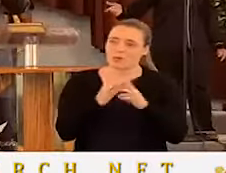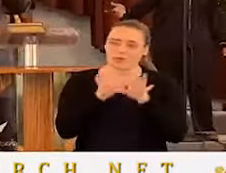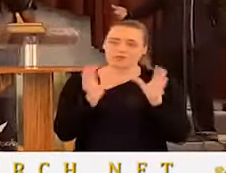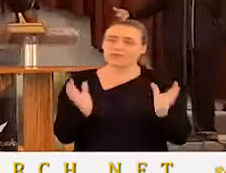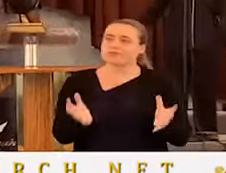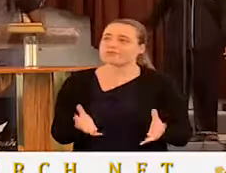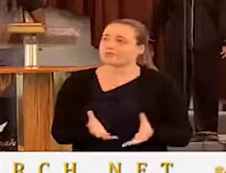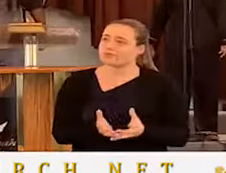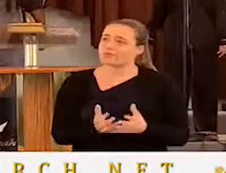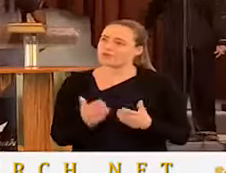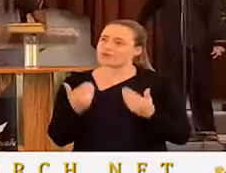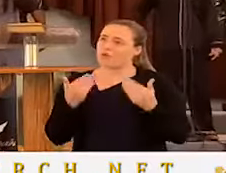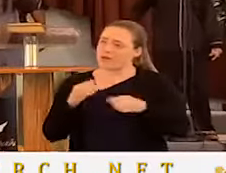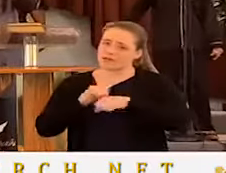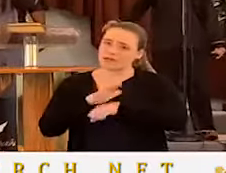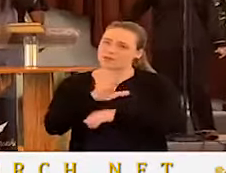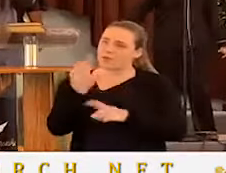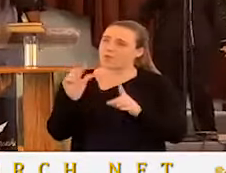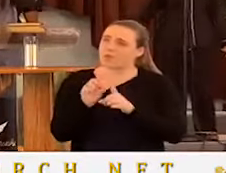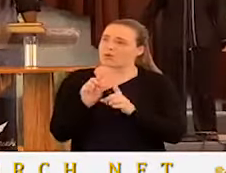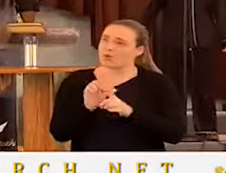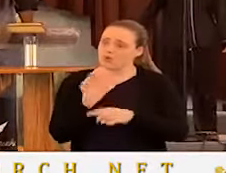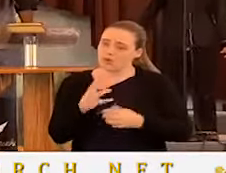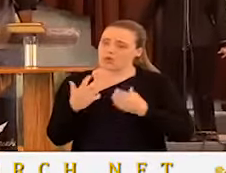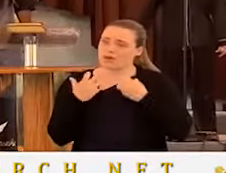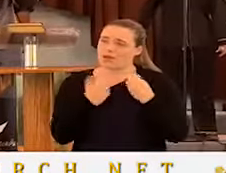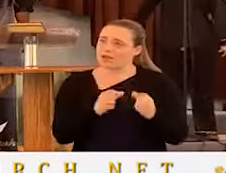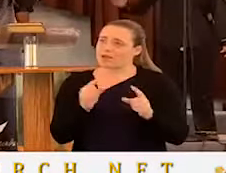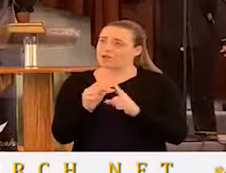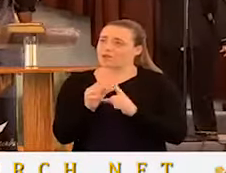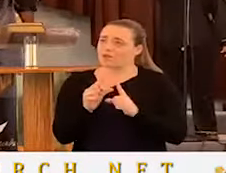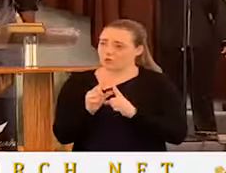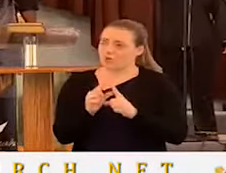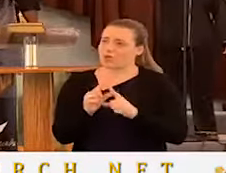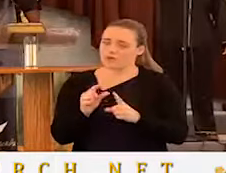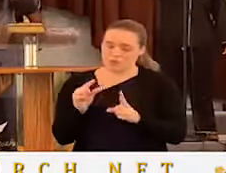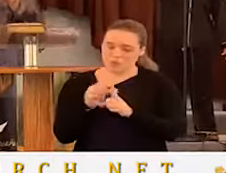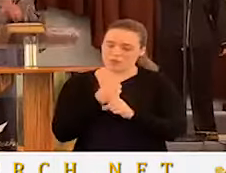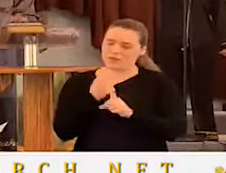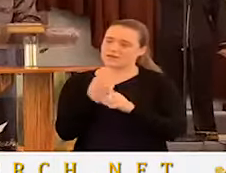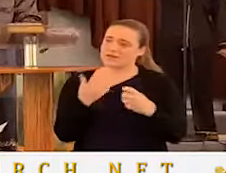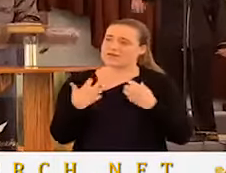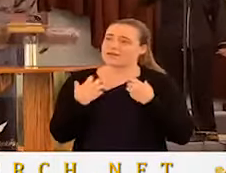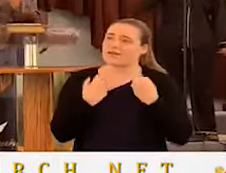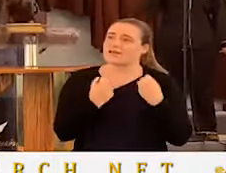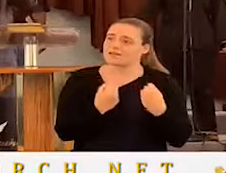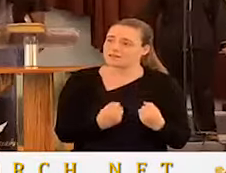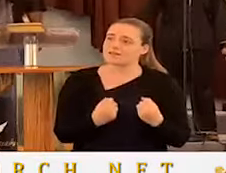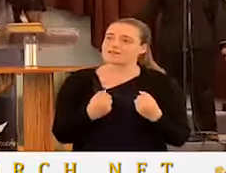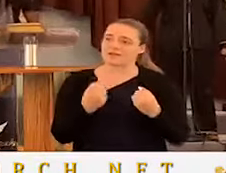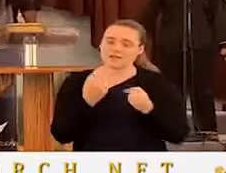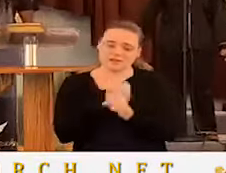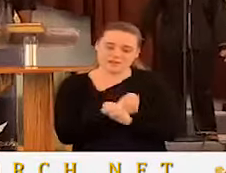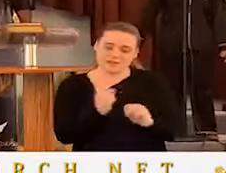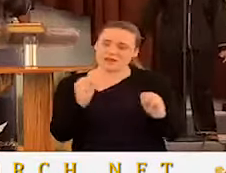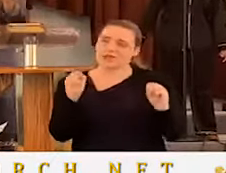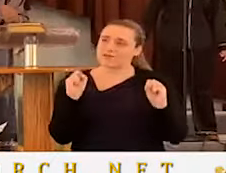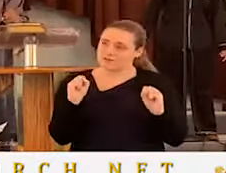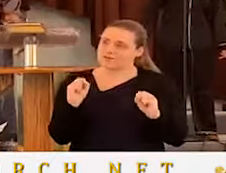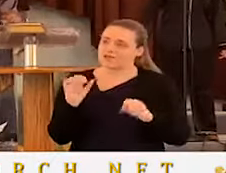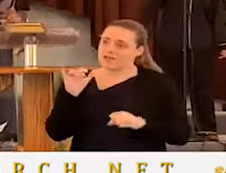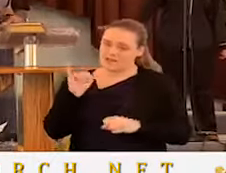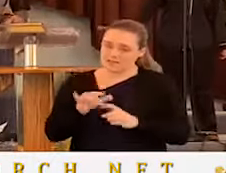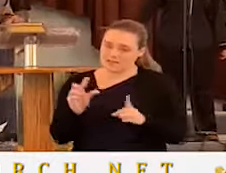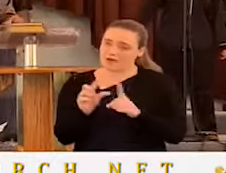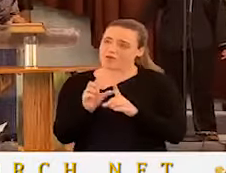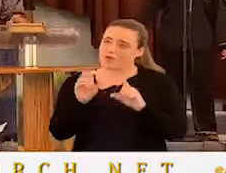oh God, your healing word. Your saving word. Your delivering word, your restoring word. Send your